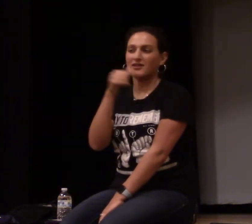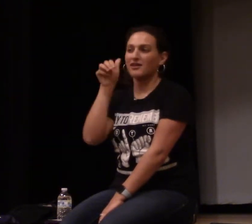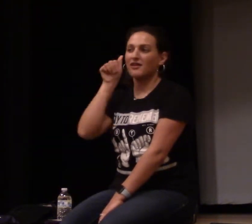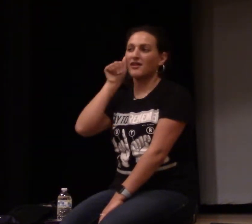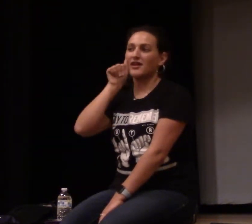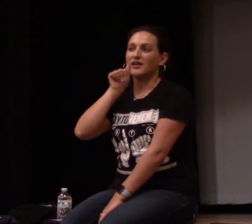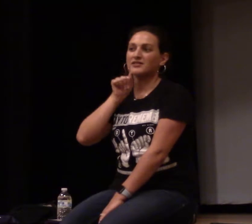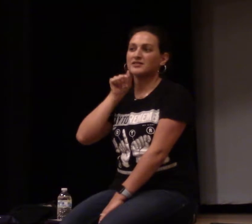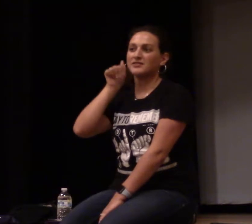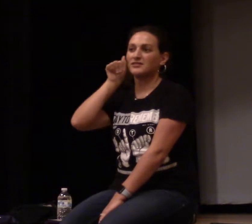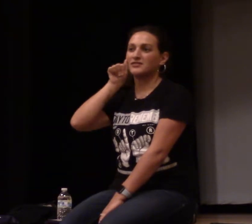aunt.